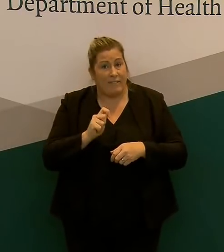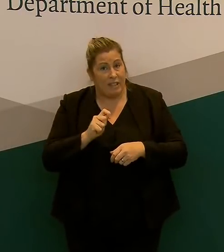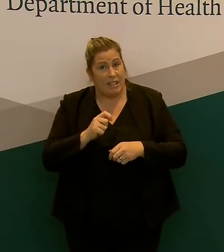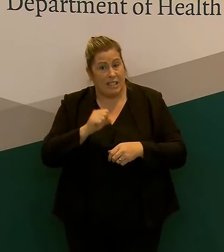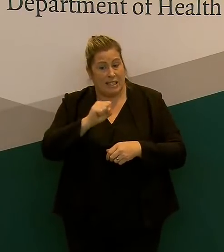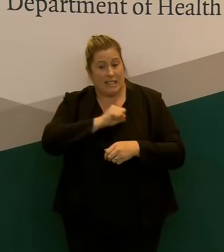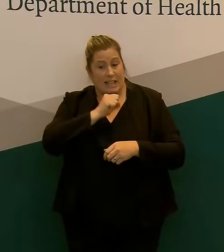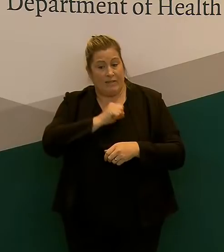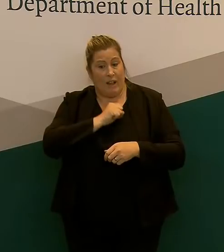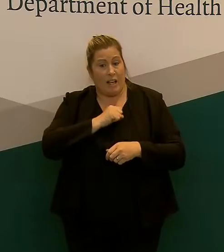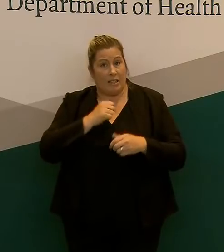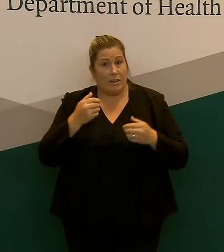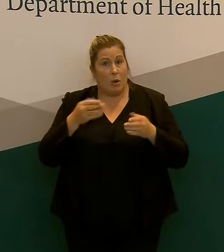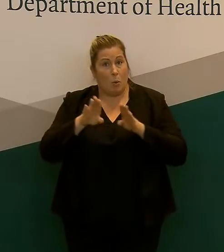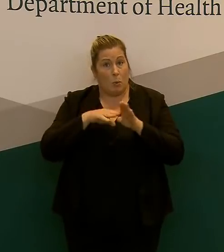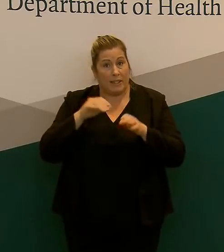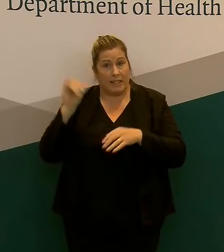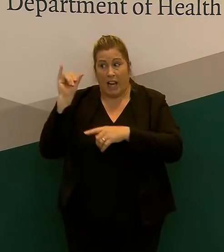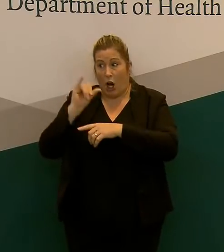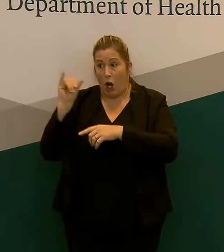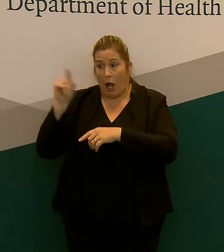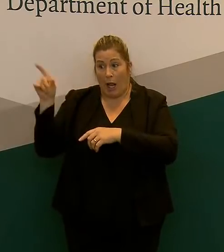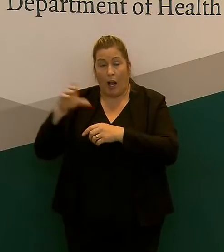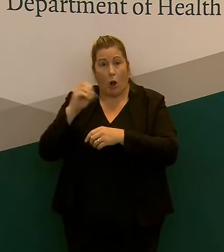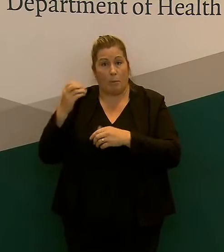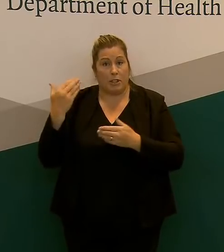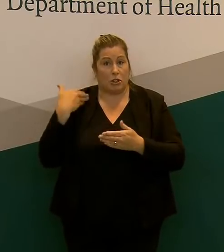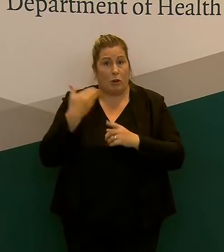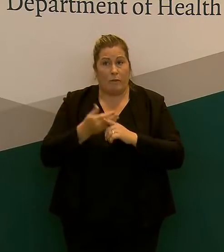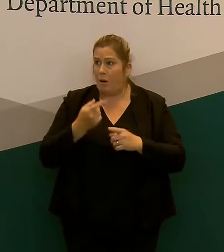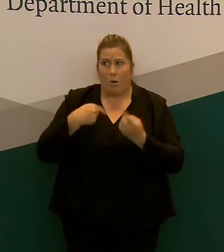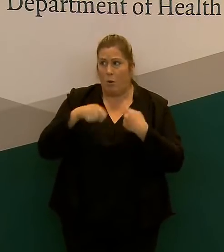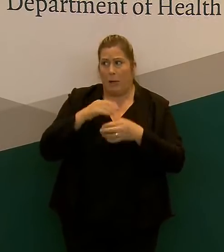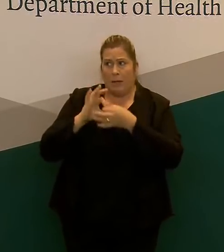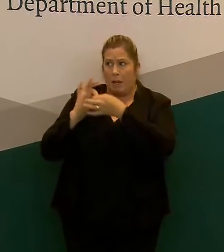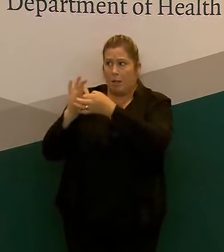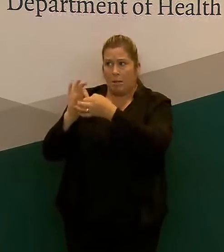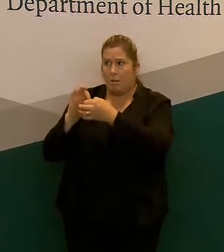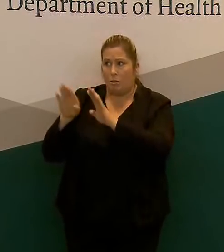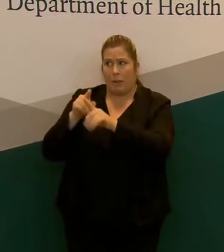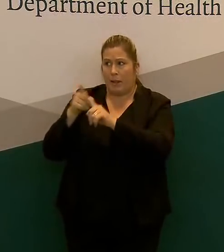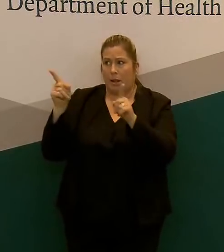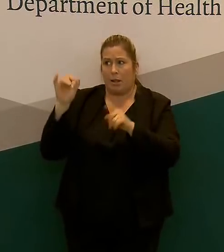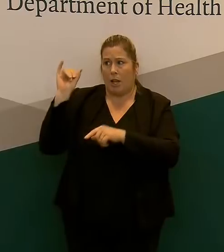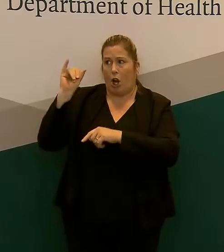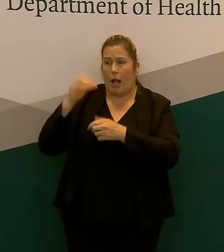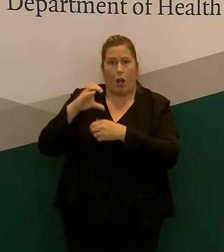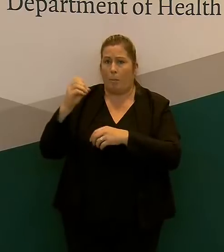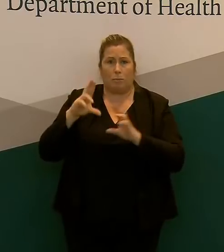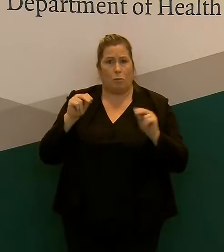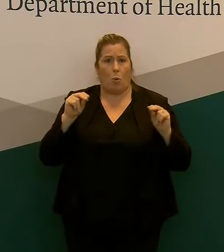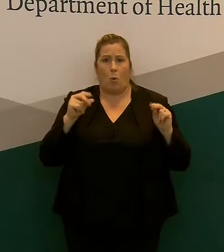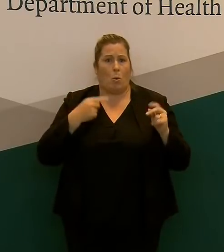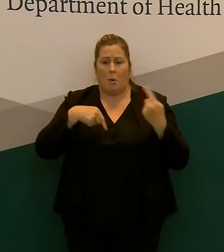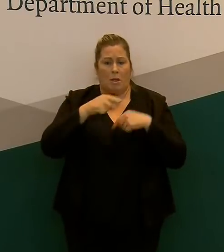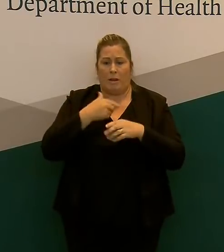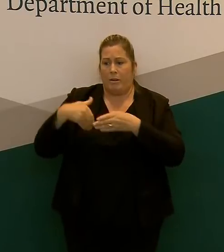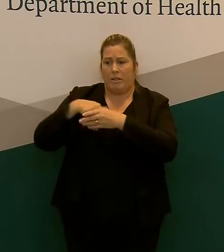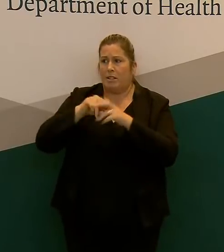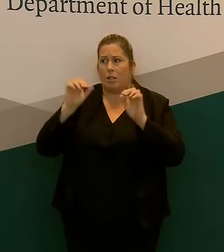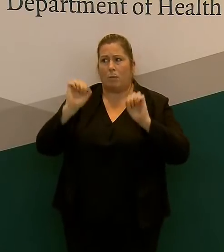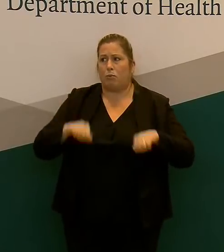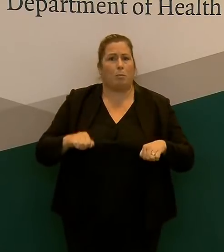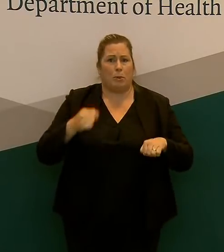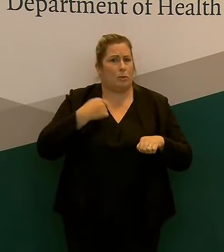with airlines' engagement so far? Well, we haven't been engaging with airlines, yeah. And we don't intend to be engaging with airlines. That wouldn't be appropriate. We have a